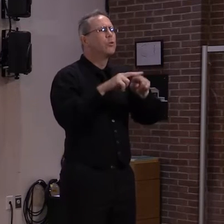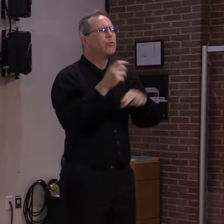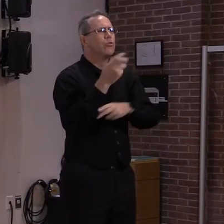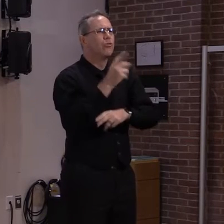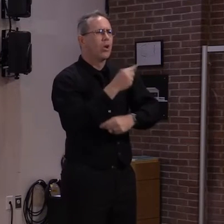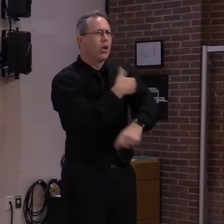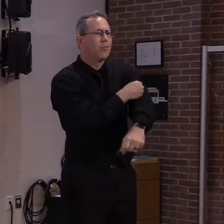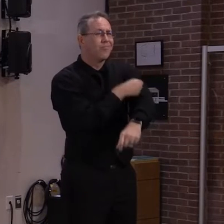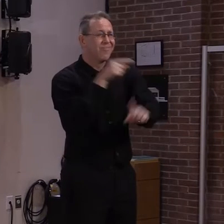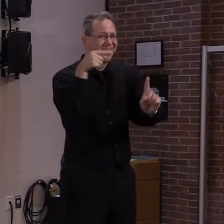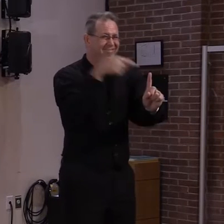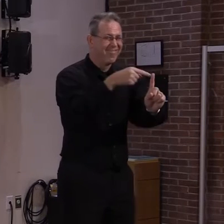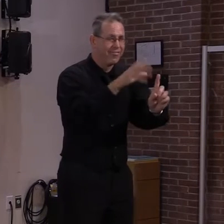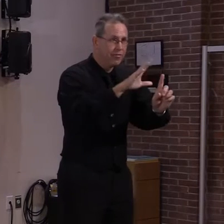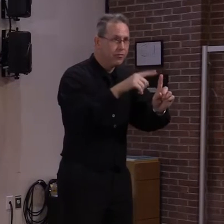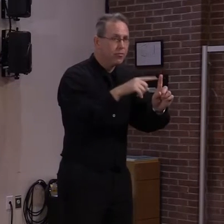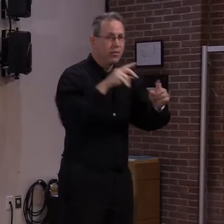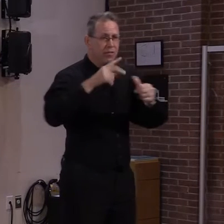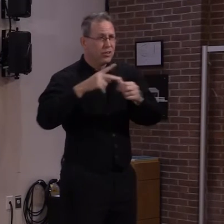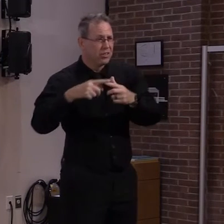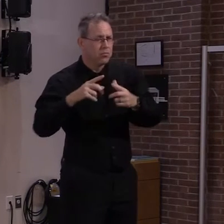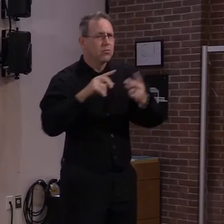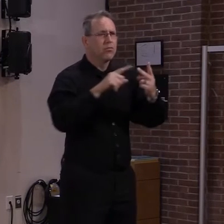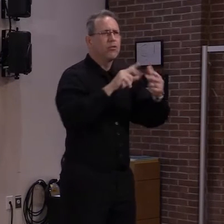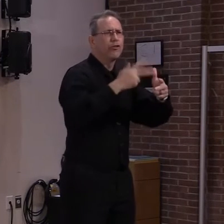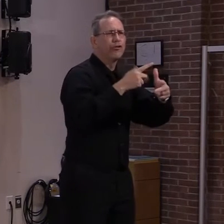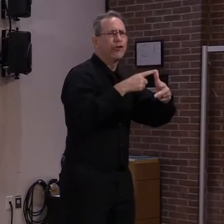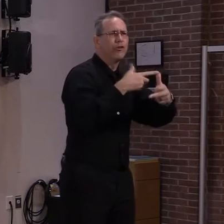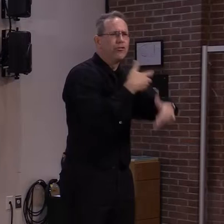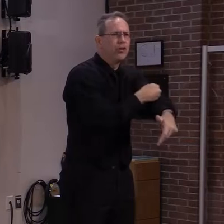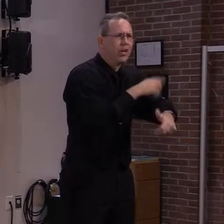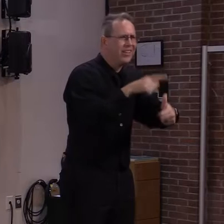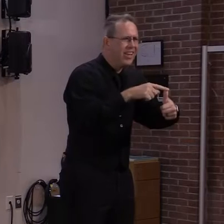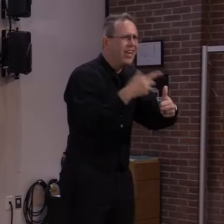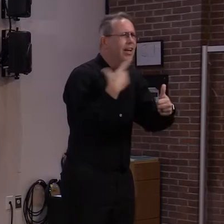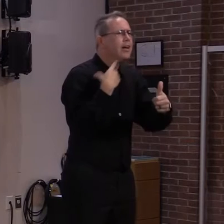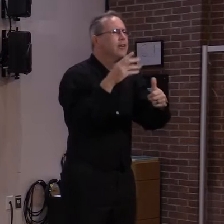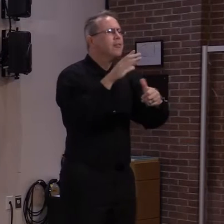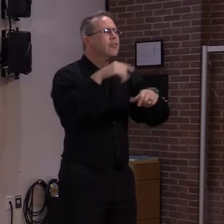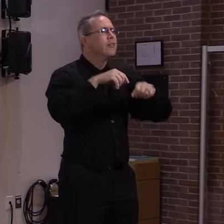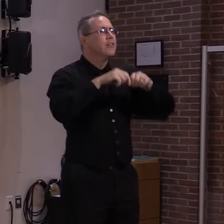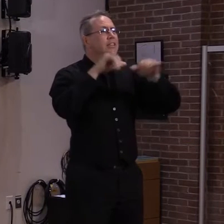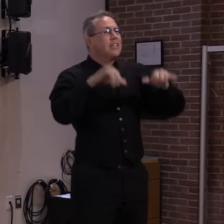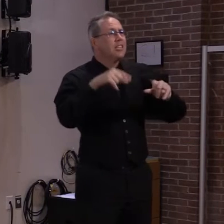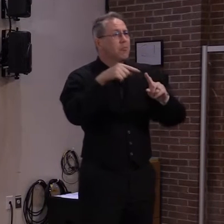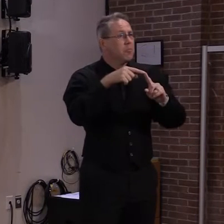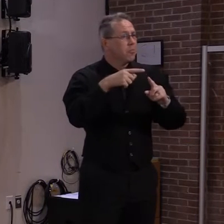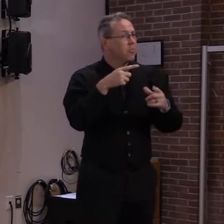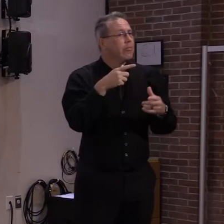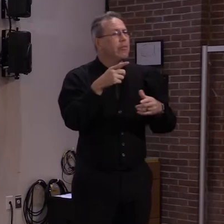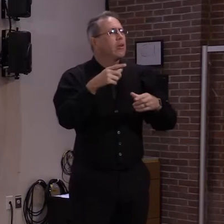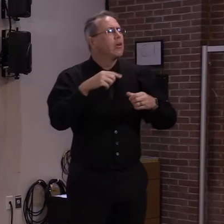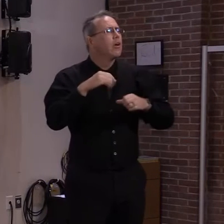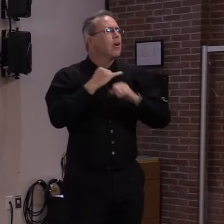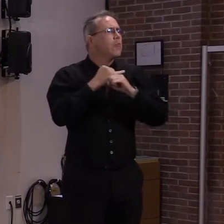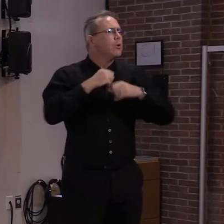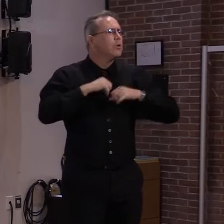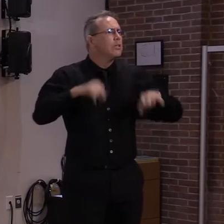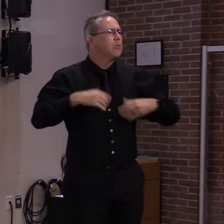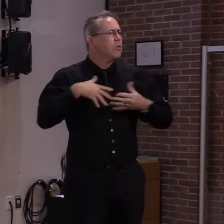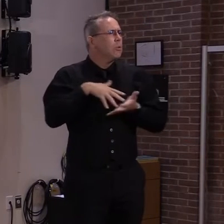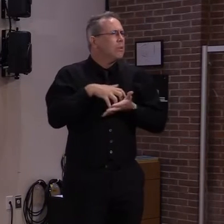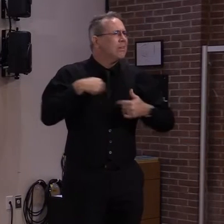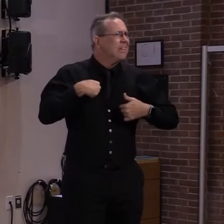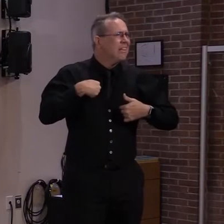compromised. During Dr. Levine's update, he'll provide more detail about this, including who is currently eligible for the